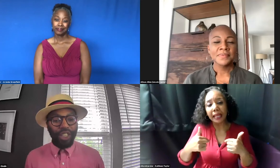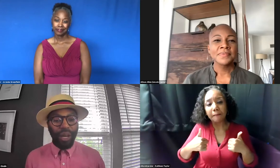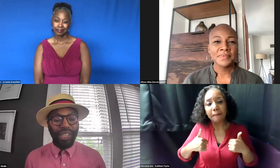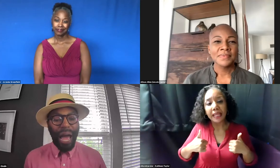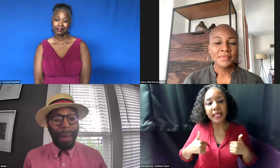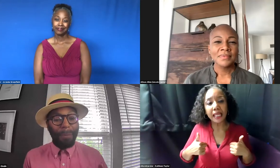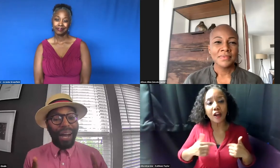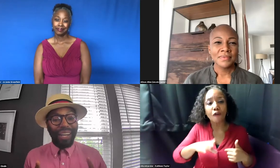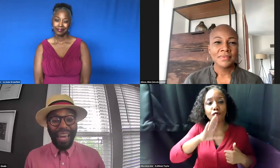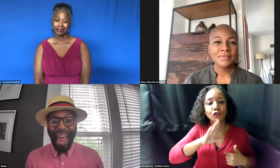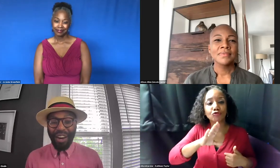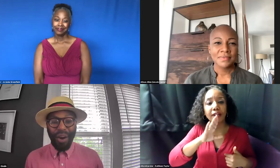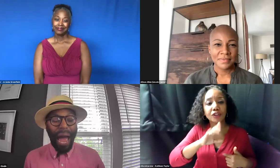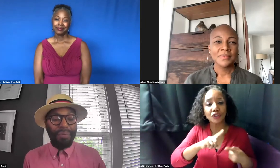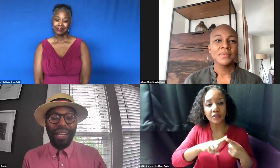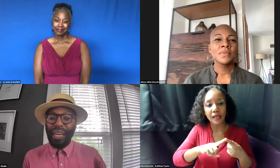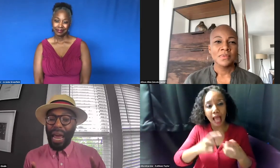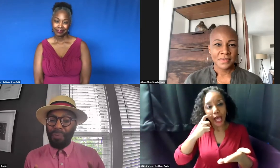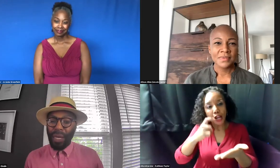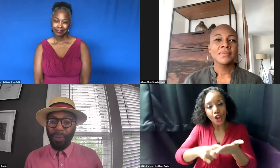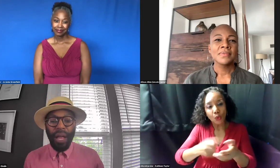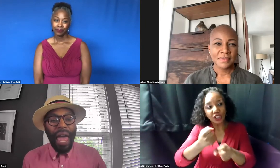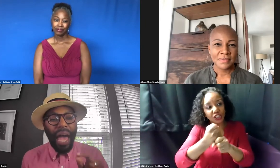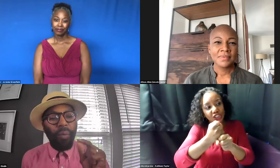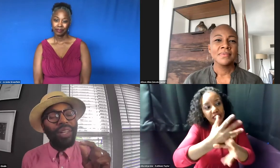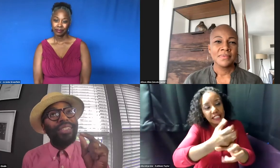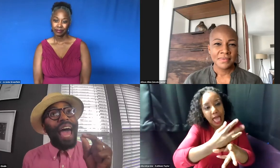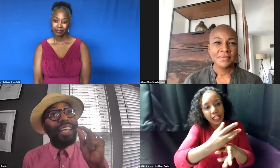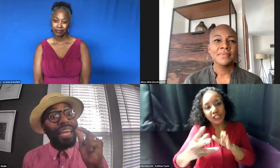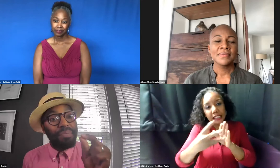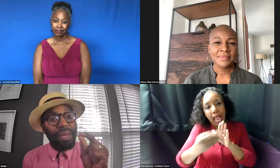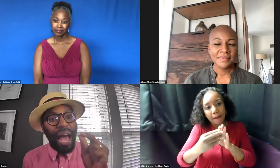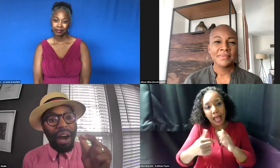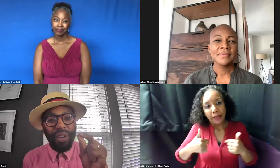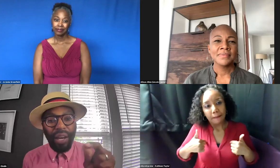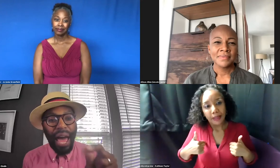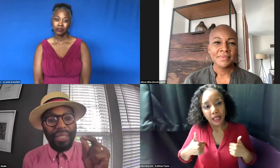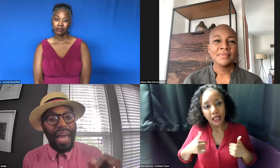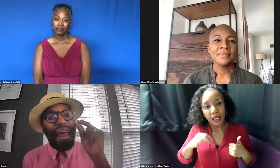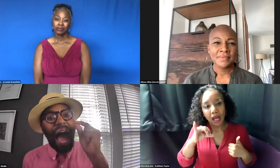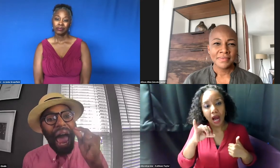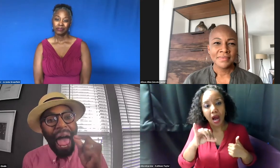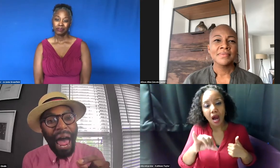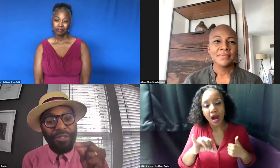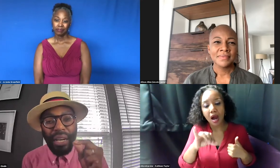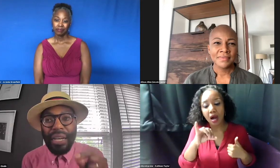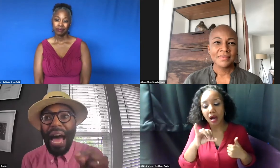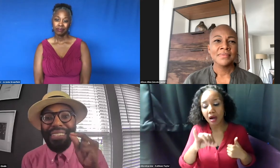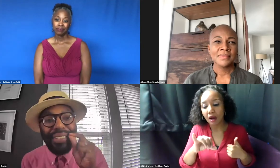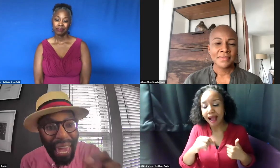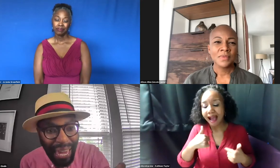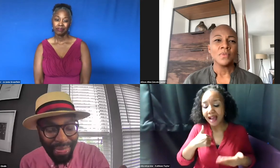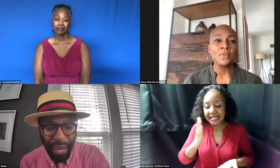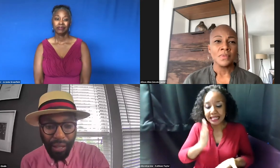modeling frustration. I am modeling anger. I am yelling at people. And once that hit me, I realized that I have to